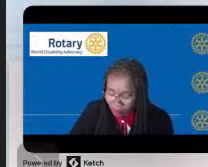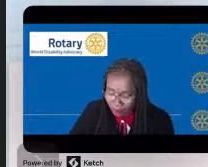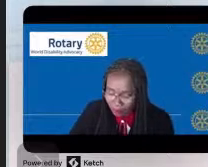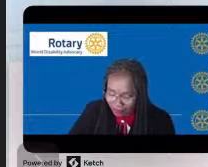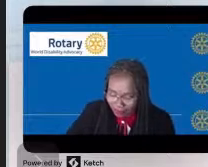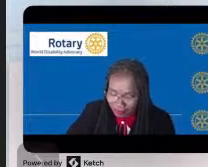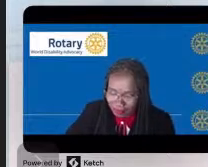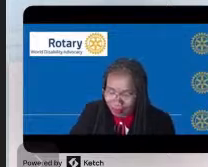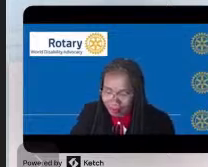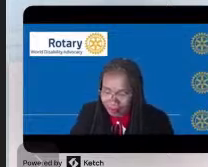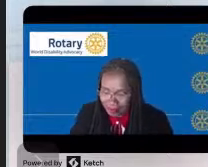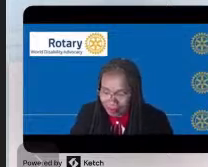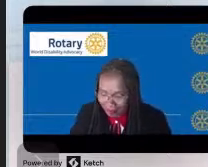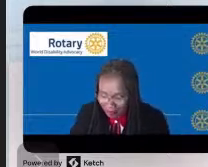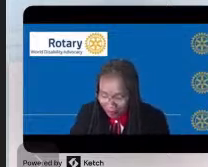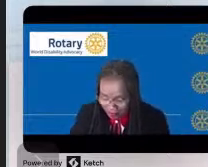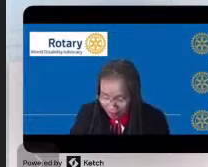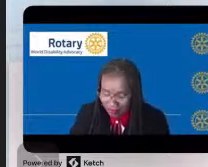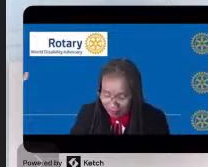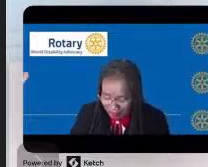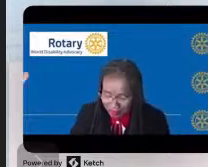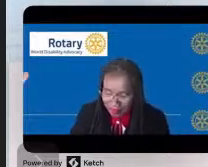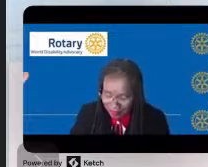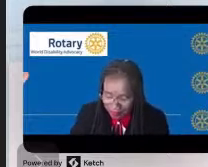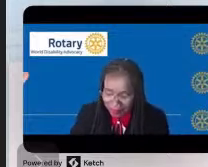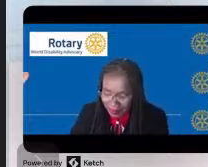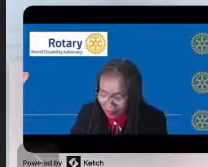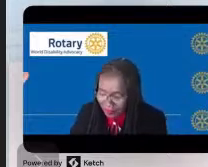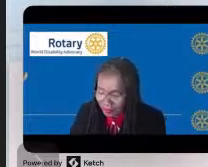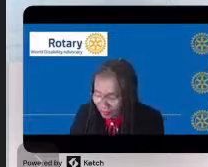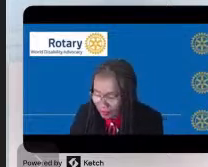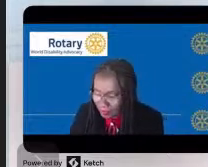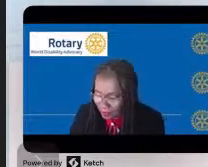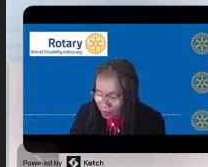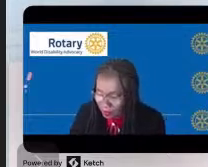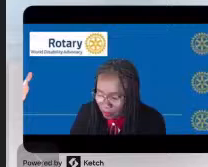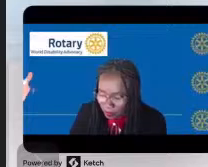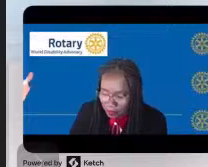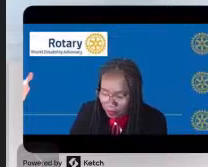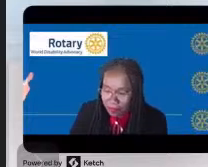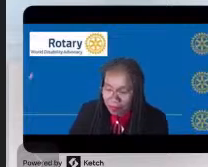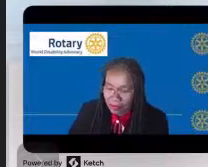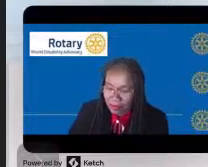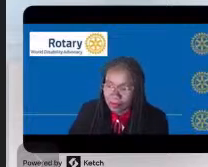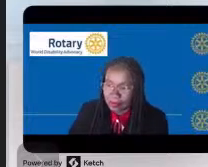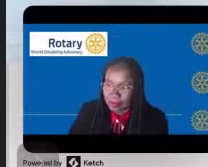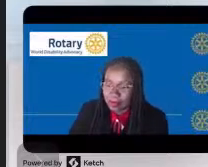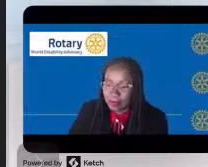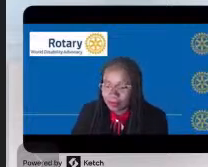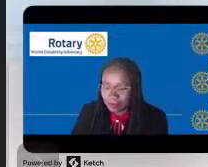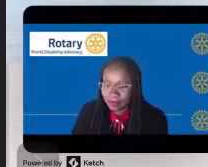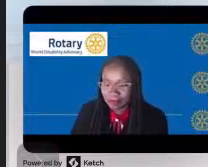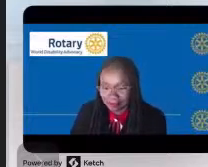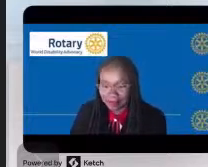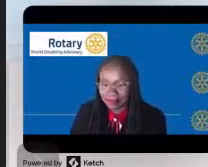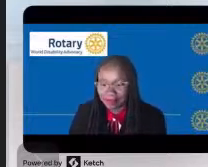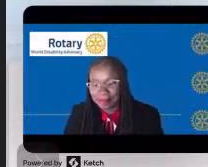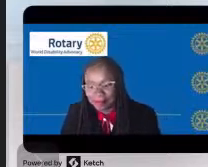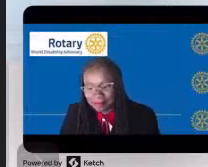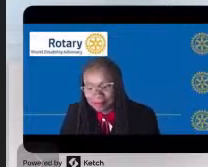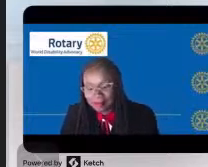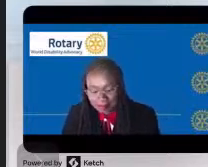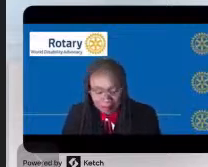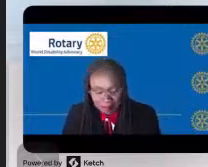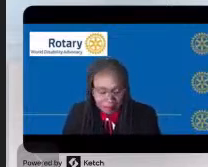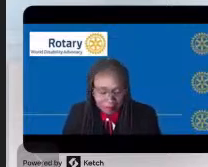is the end of a really long summit. And I think we can give ourselves kind of a pat on the back for a big global discussion. We're